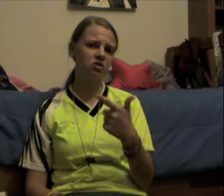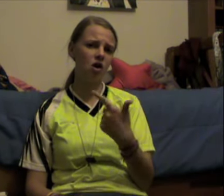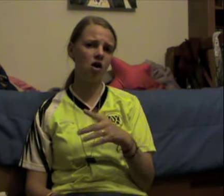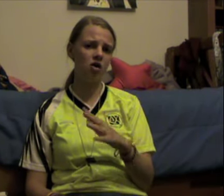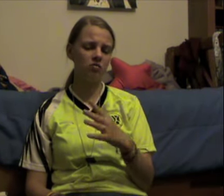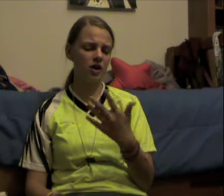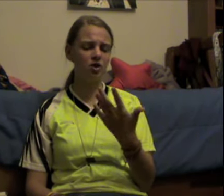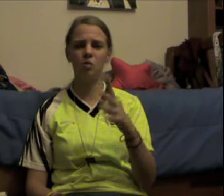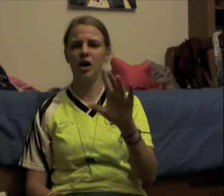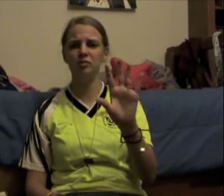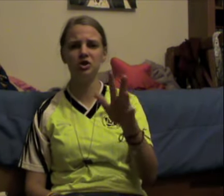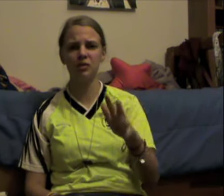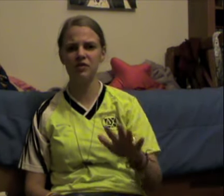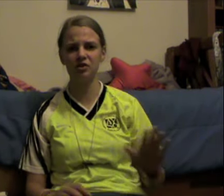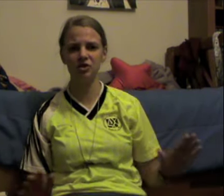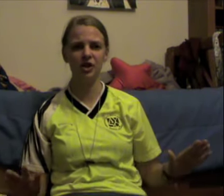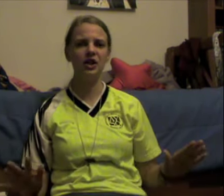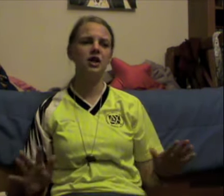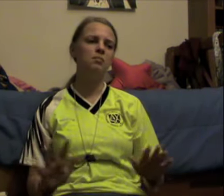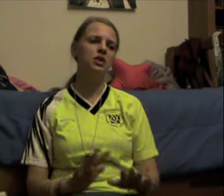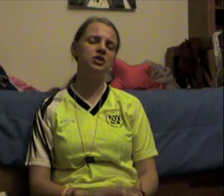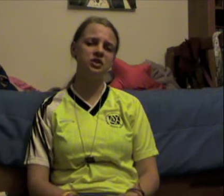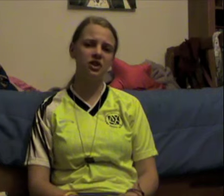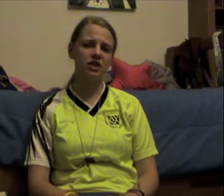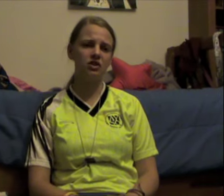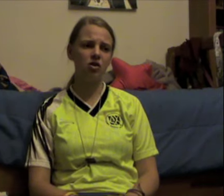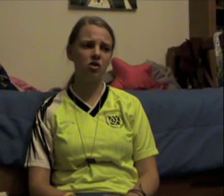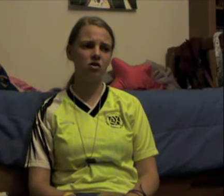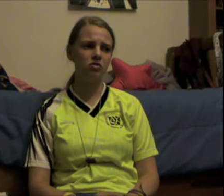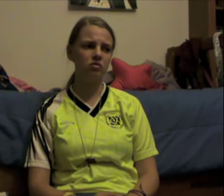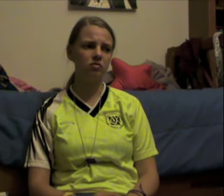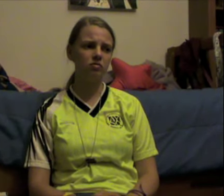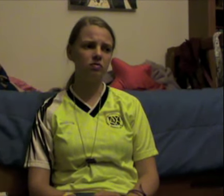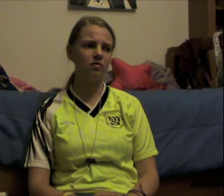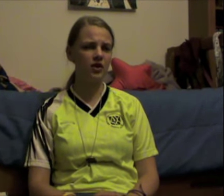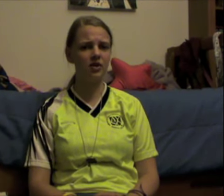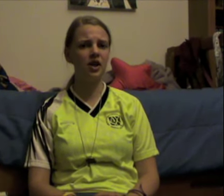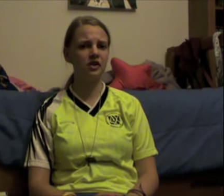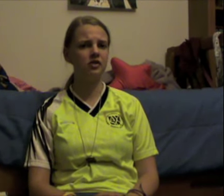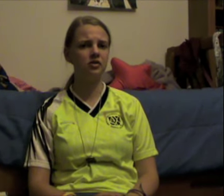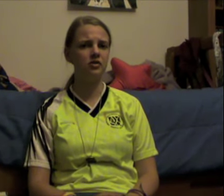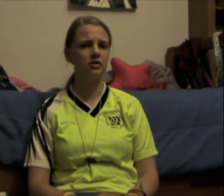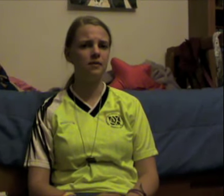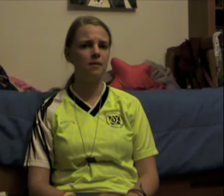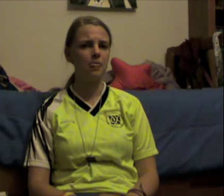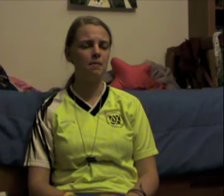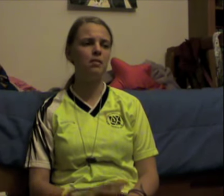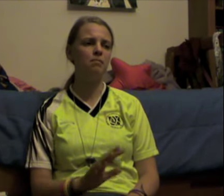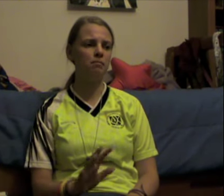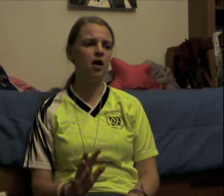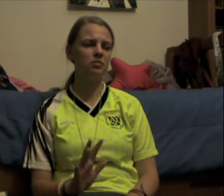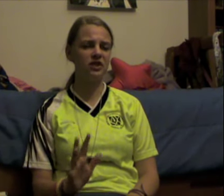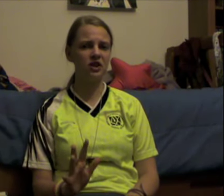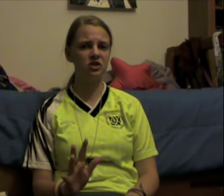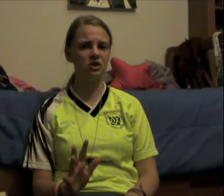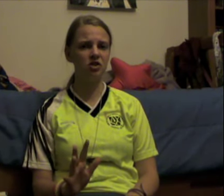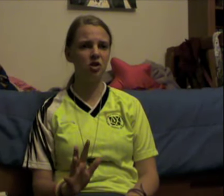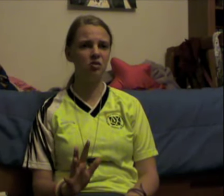are, I don't know why I'm using my fingers, sorry. Minutes and seconds are very, like, but, um, seconds, as you know,